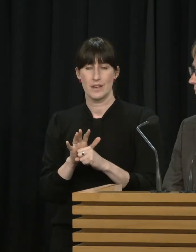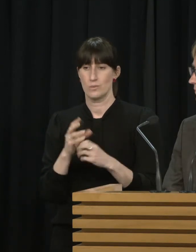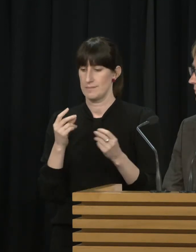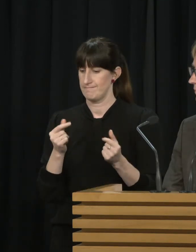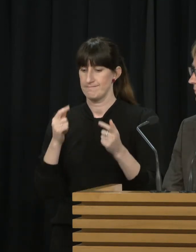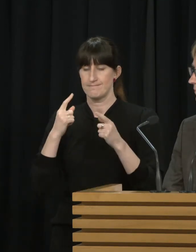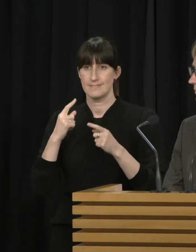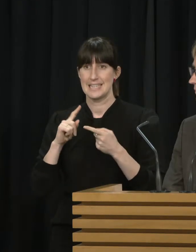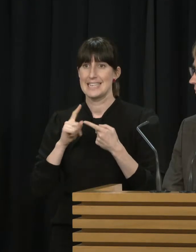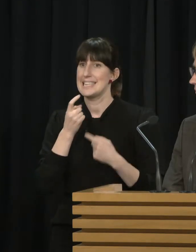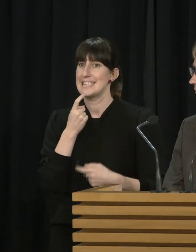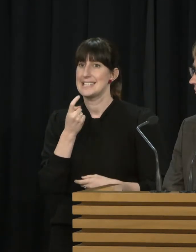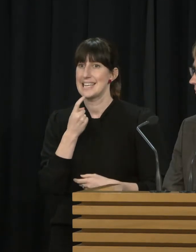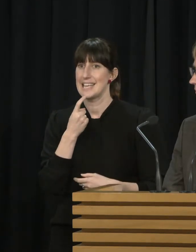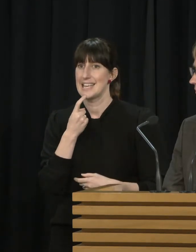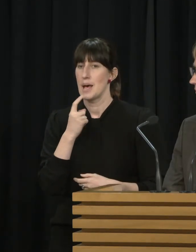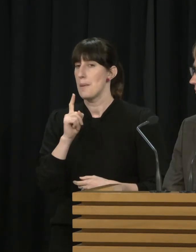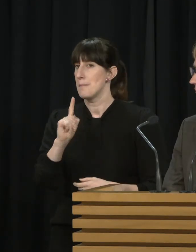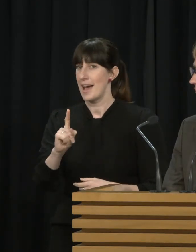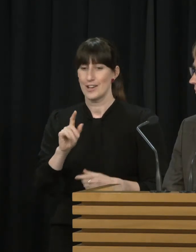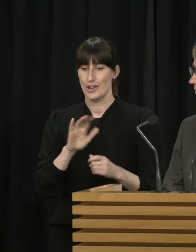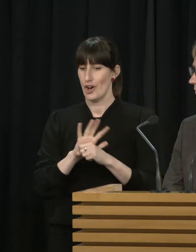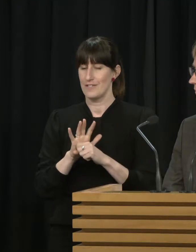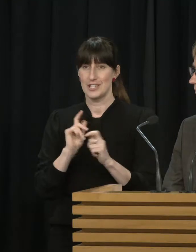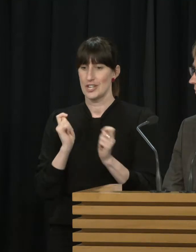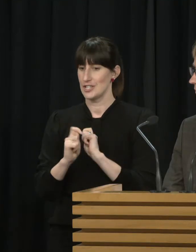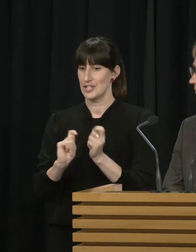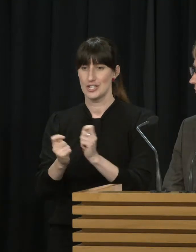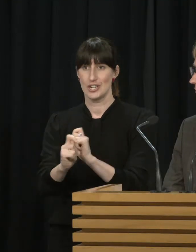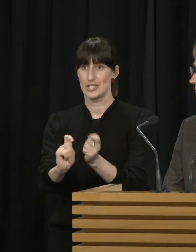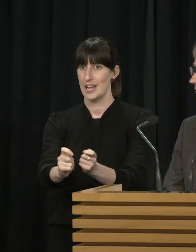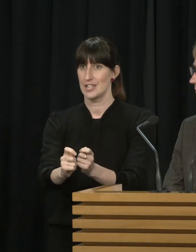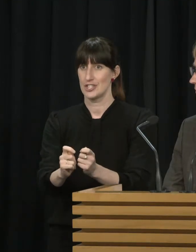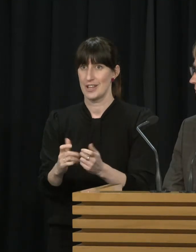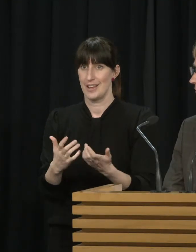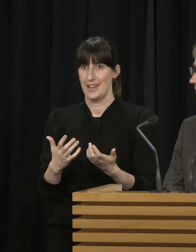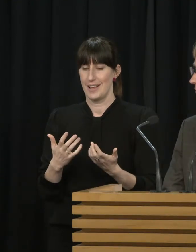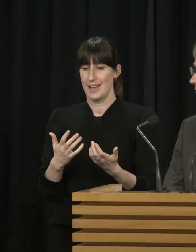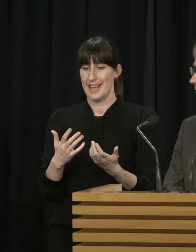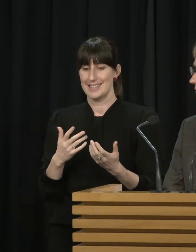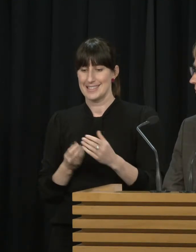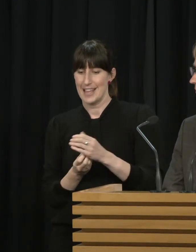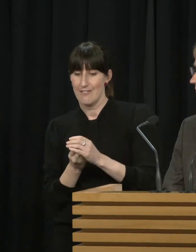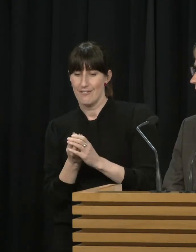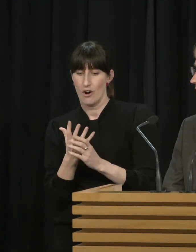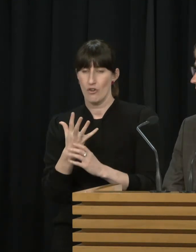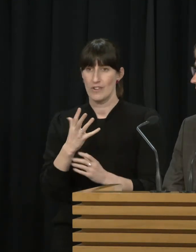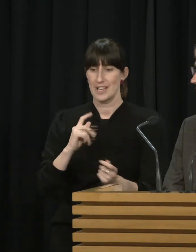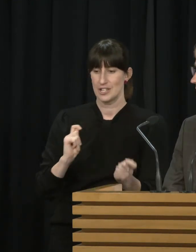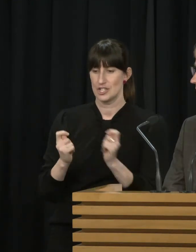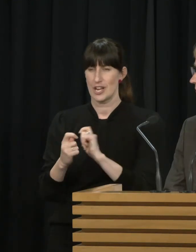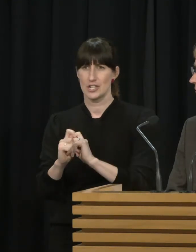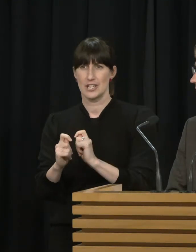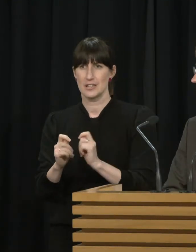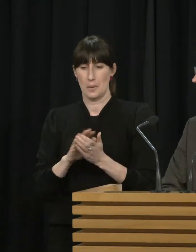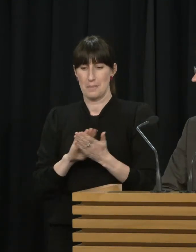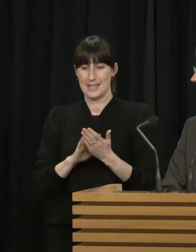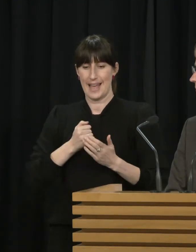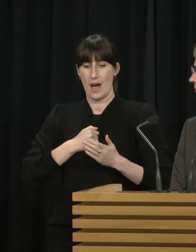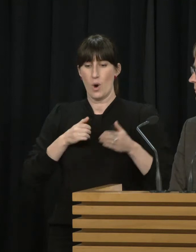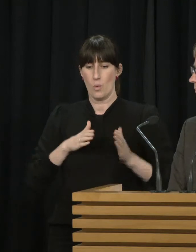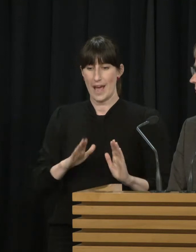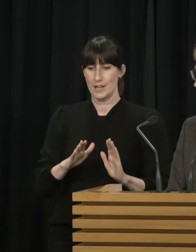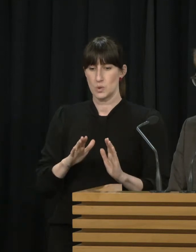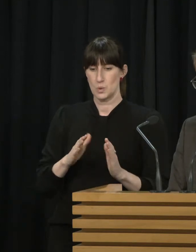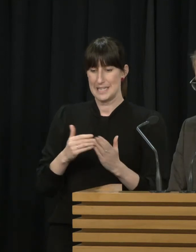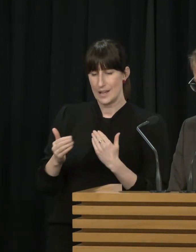know the roadmap out. The reality is that's not what we're dealing with. We're dealing with a situation that continues to evolve and change. And so our response is going to need